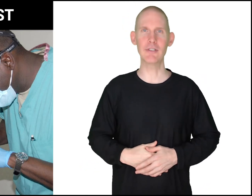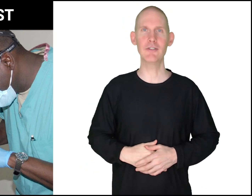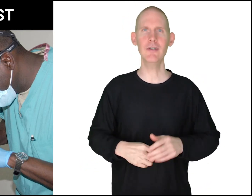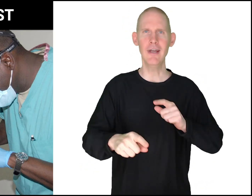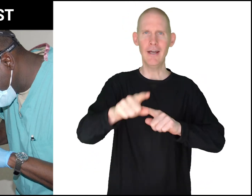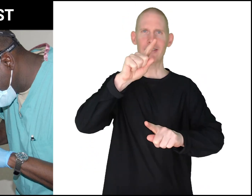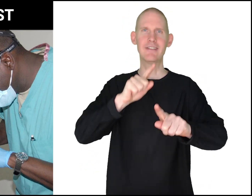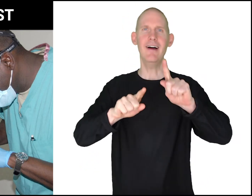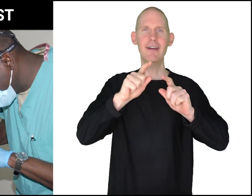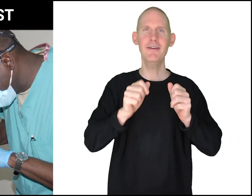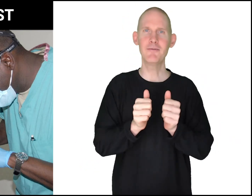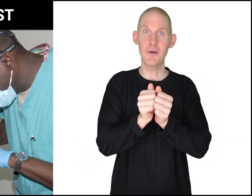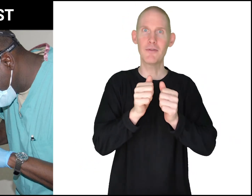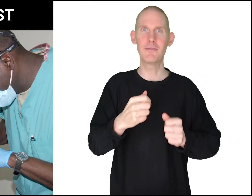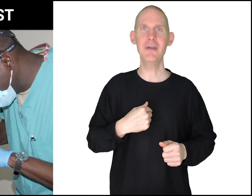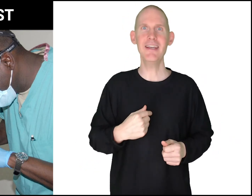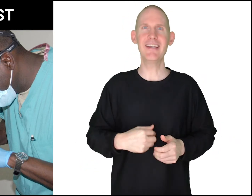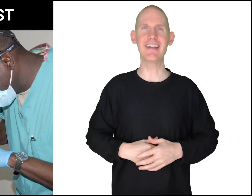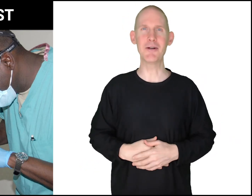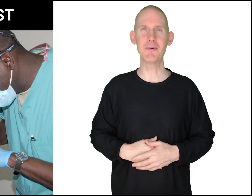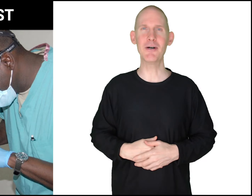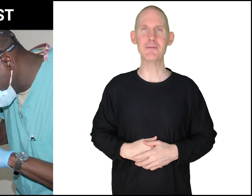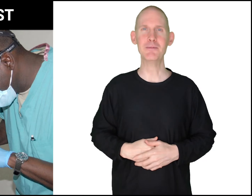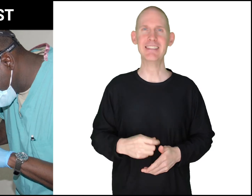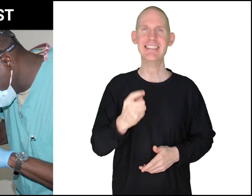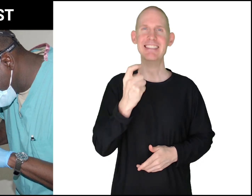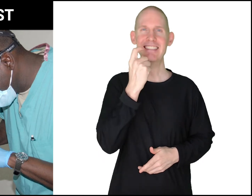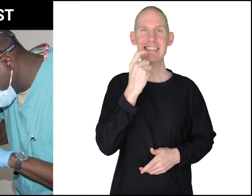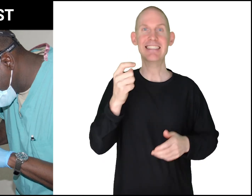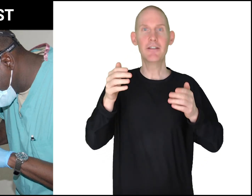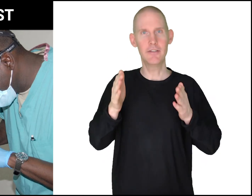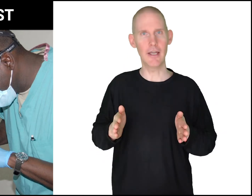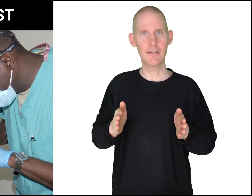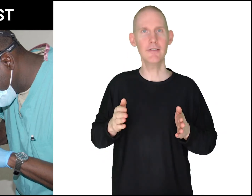position. Sign with me. Here we go. Dentist,